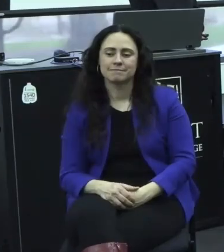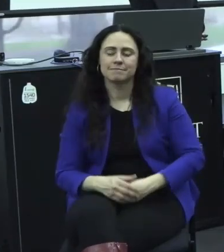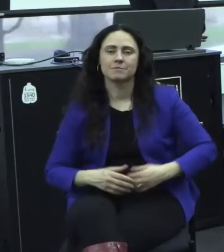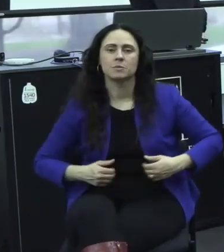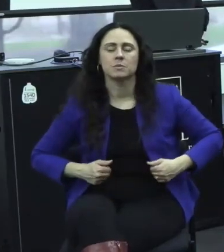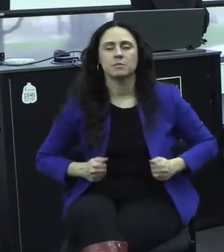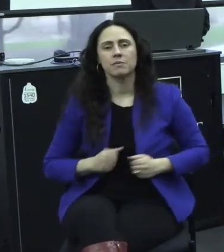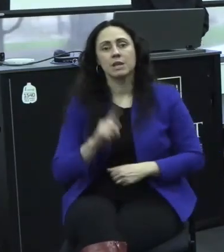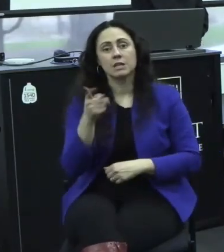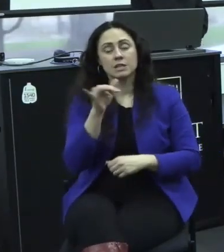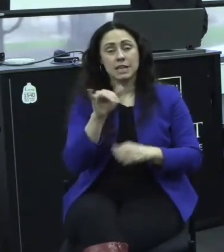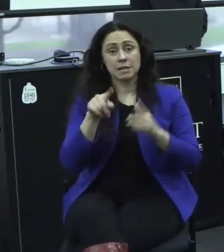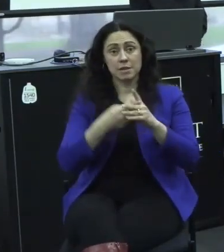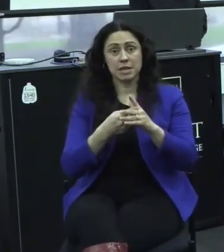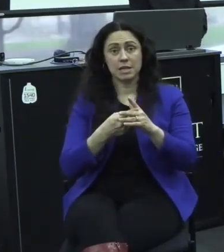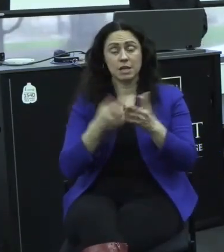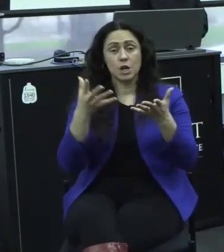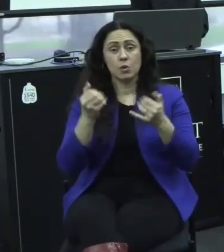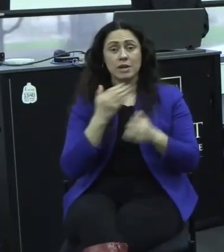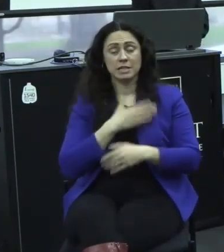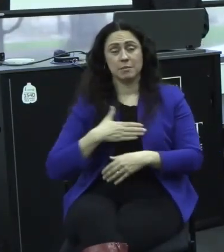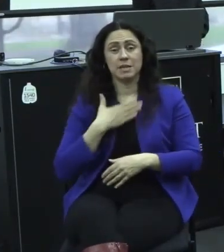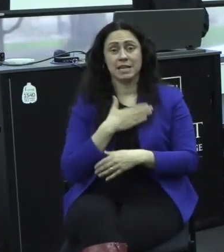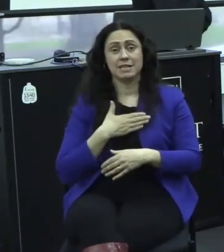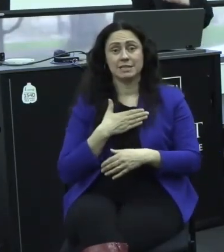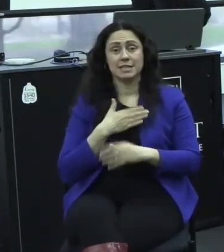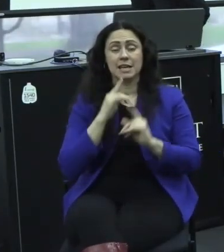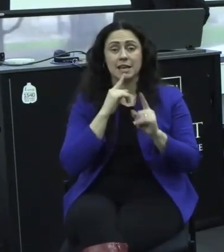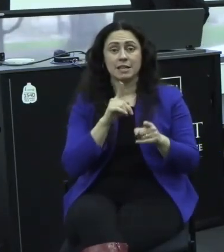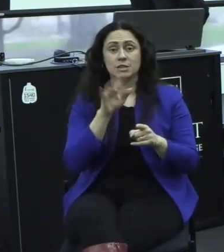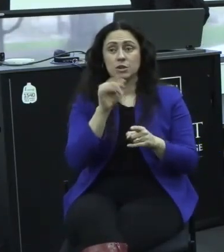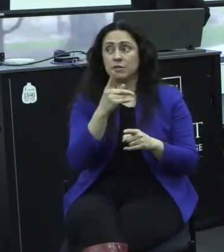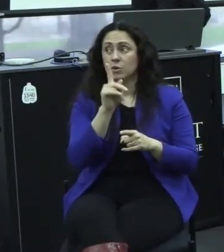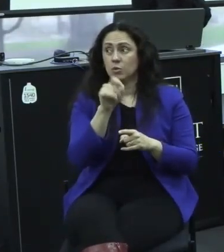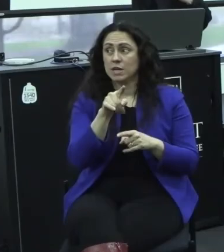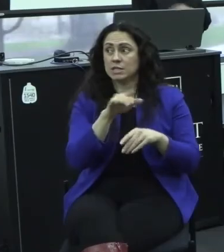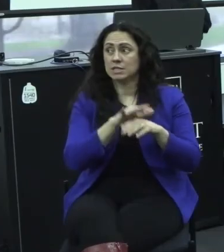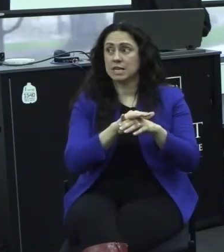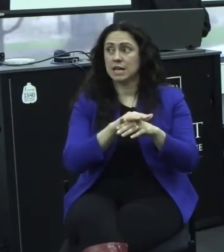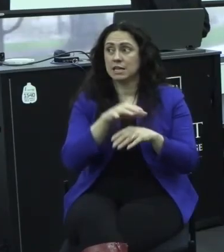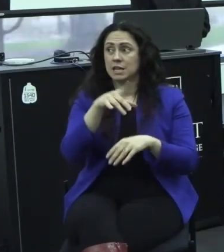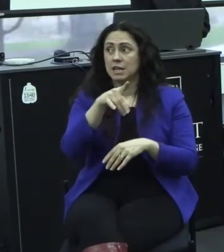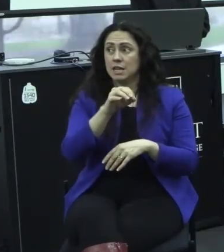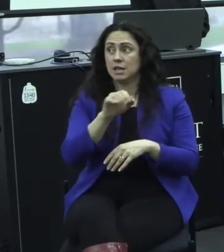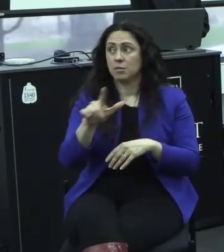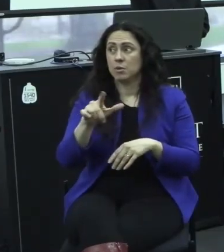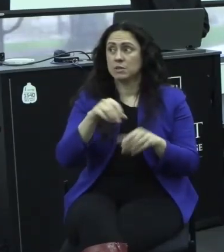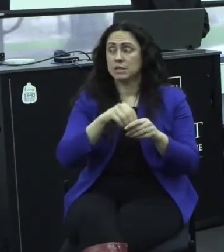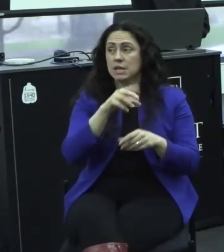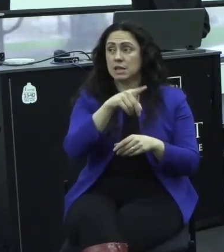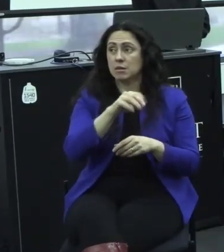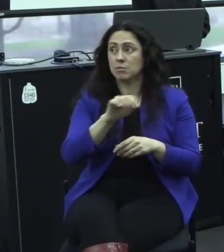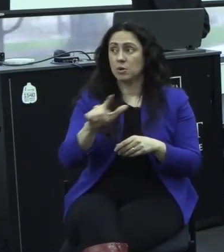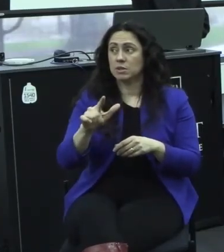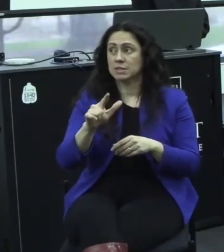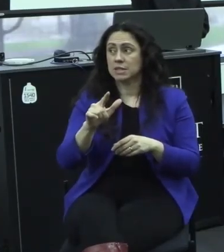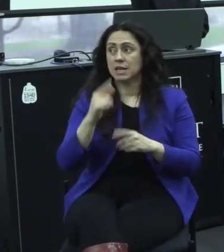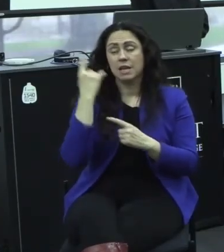just like the beginning, we would like to please like you to answer a few questions on the polls. In the polls are the reflection of this